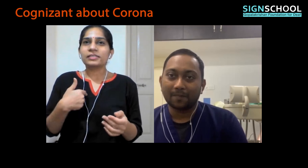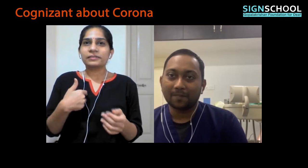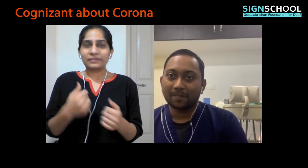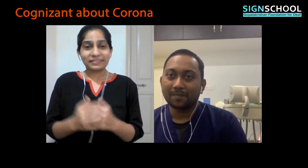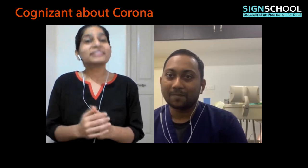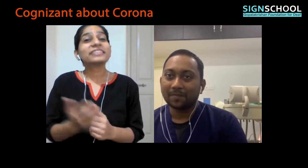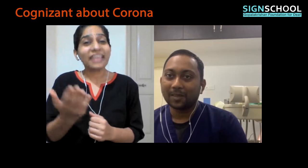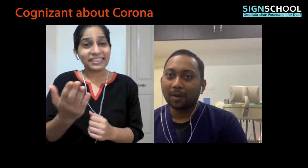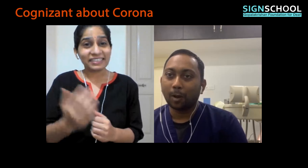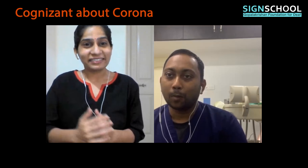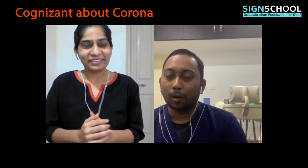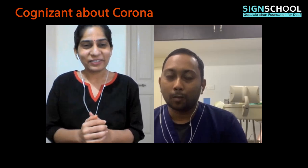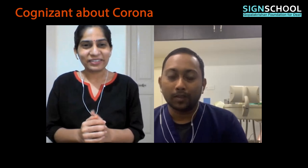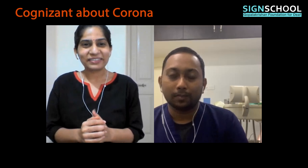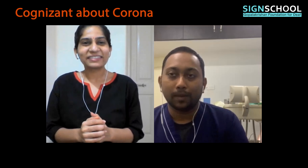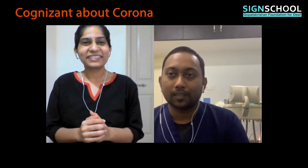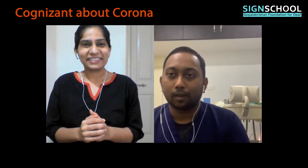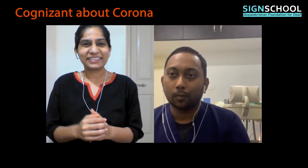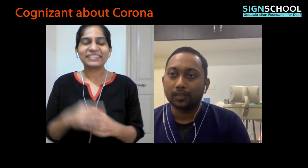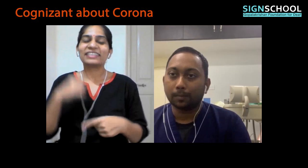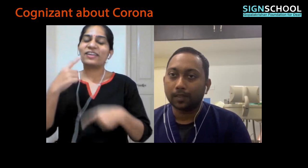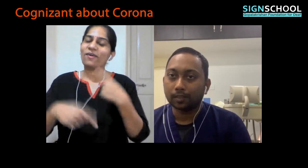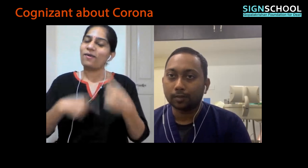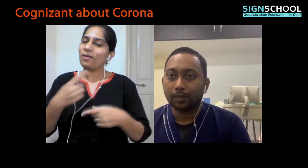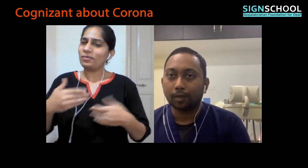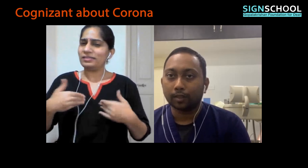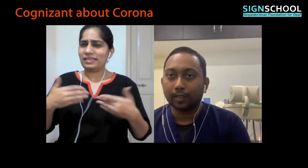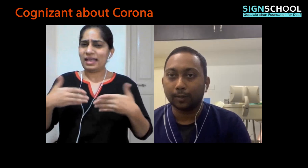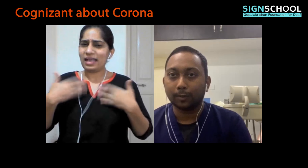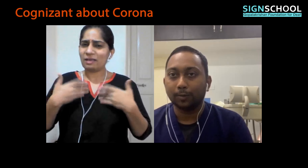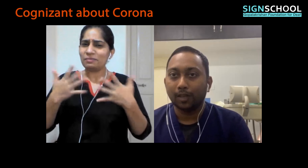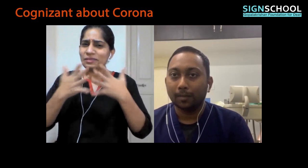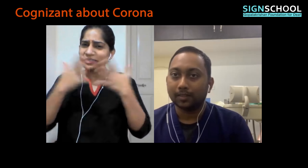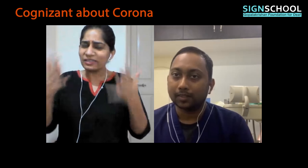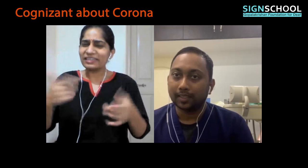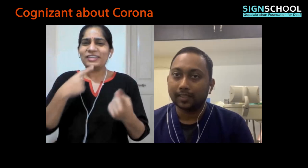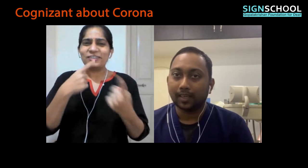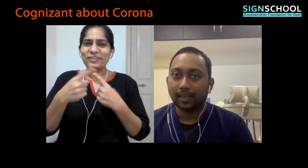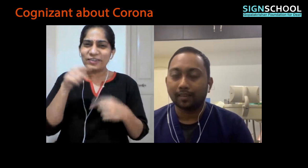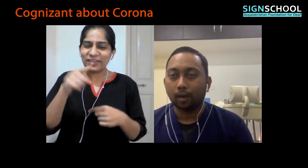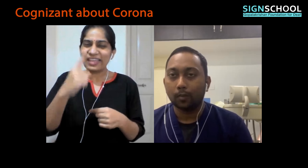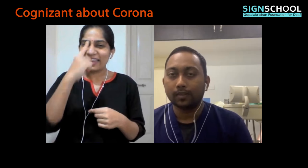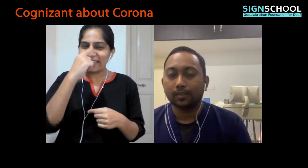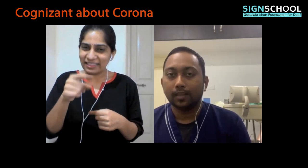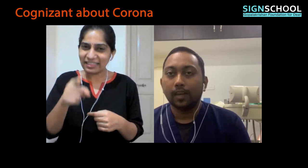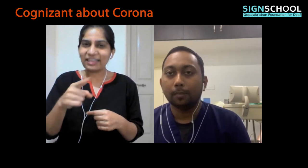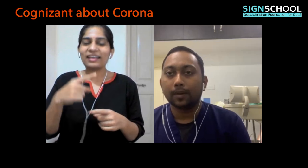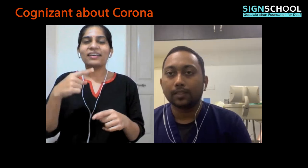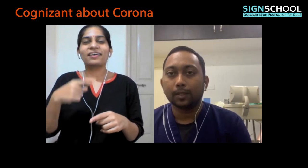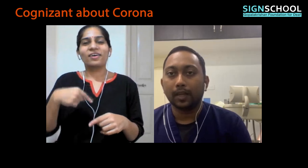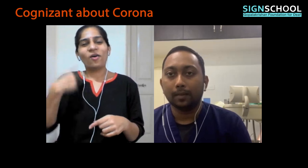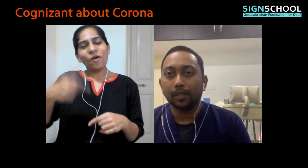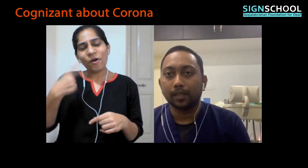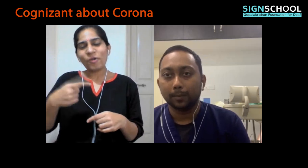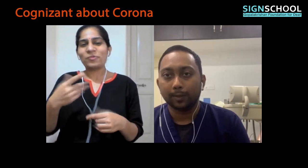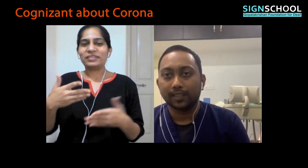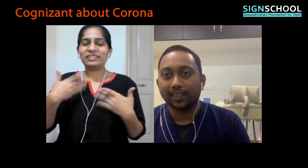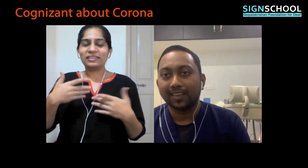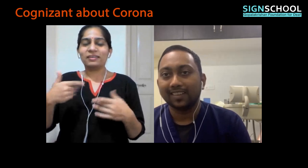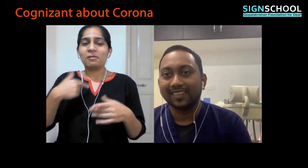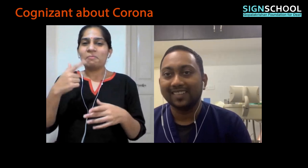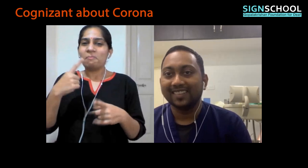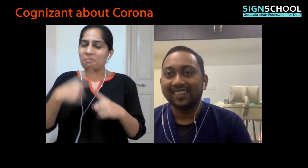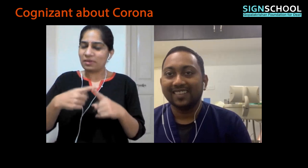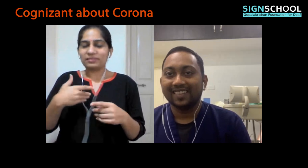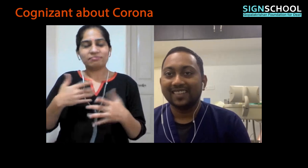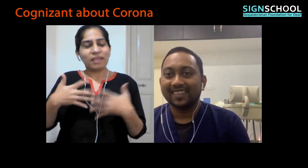Um, Al- yes, sir. Always pleasure. Always a pleasure to be talking to you, Mrs. Nita, and always a pleasure to help the community.